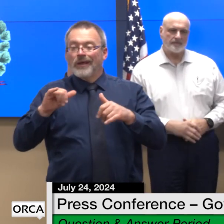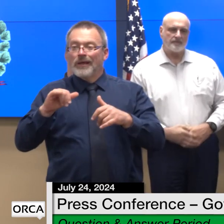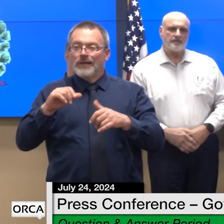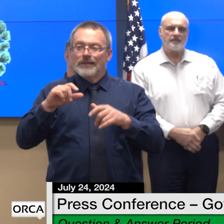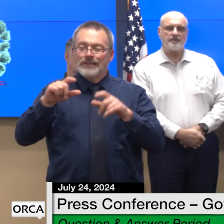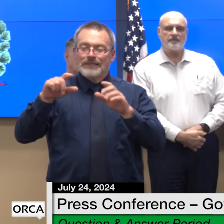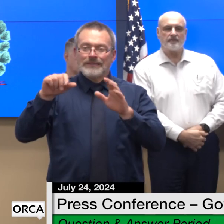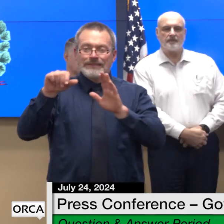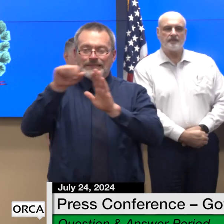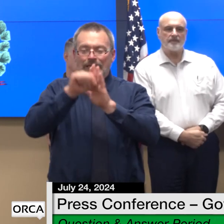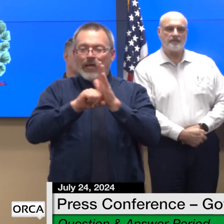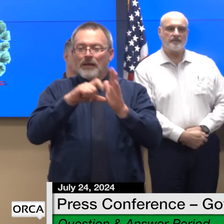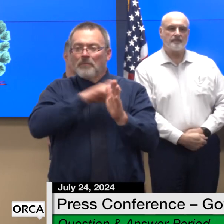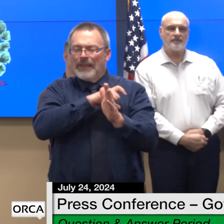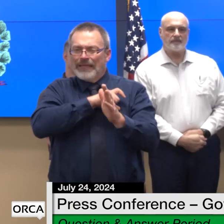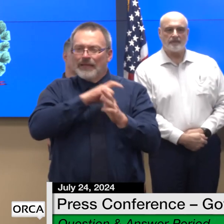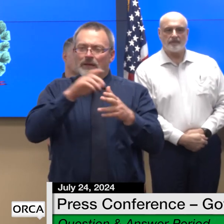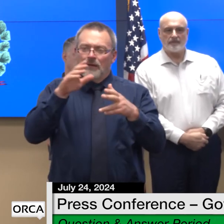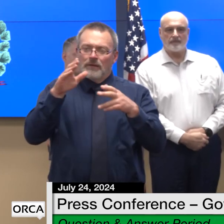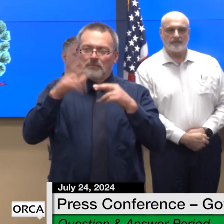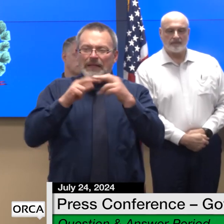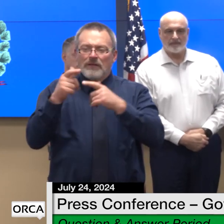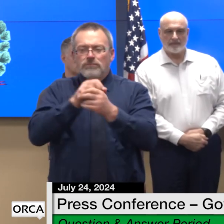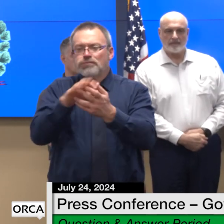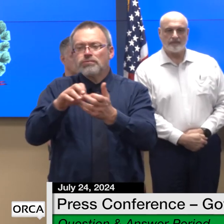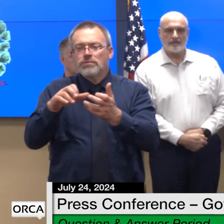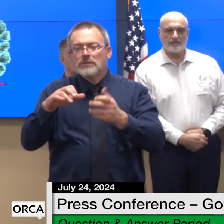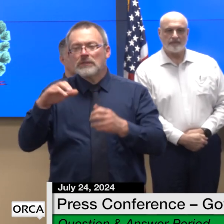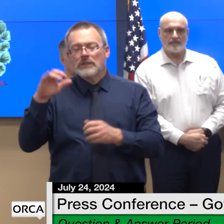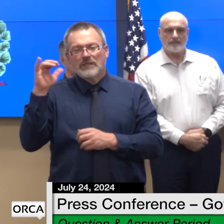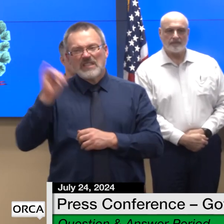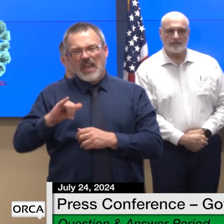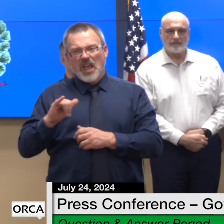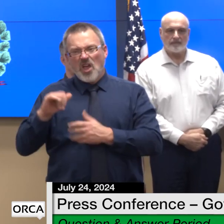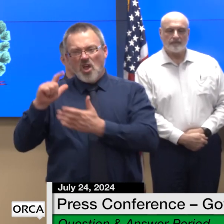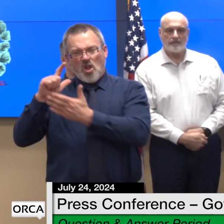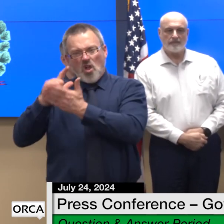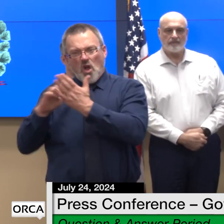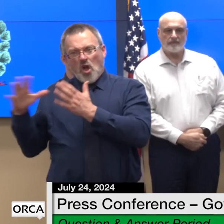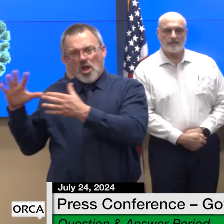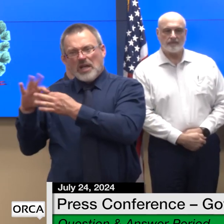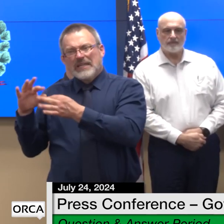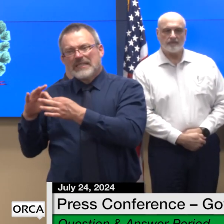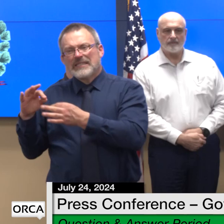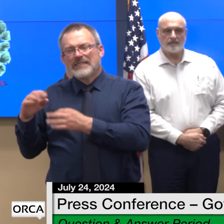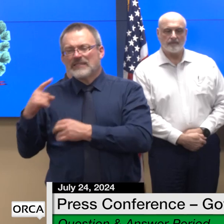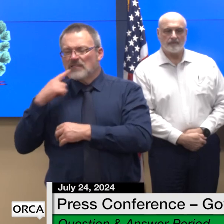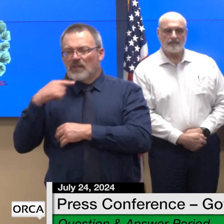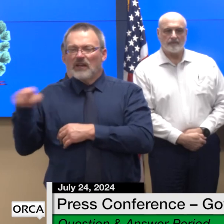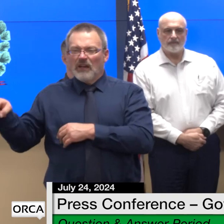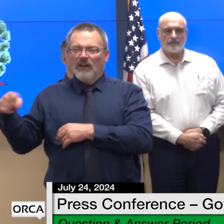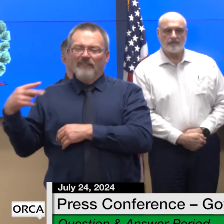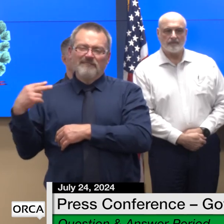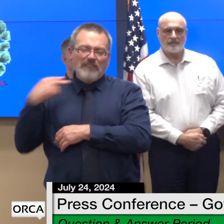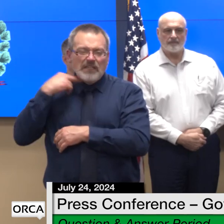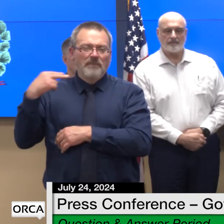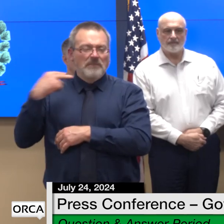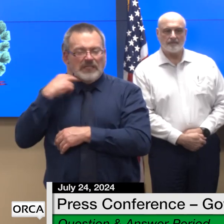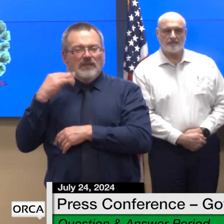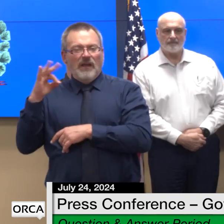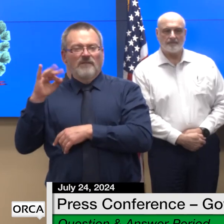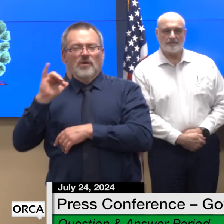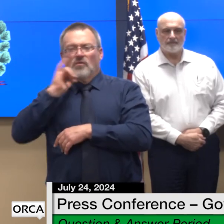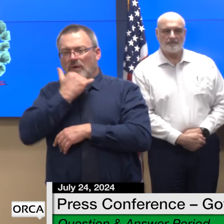there. And his lawyer says he was really upset about being a repeated victim of crime. And I'm wondering